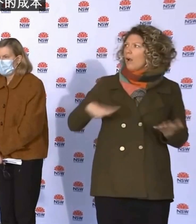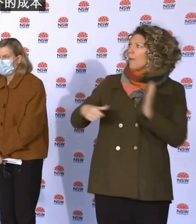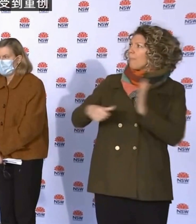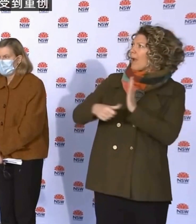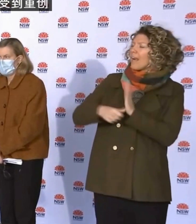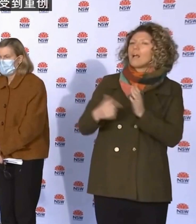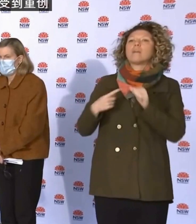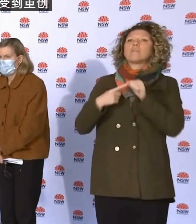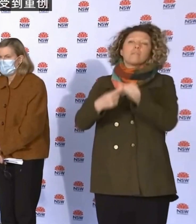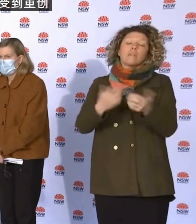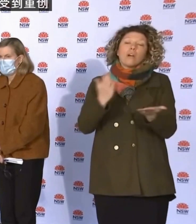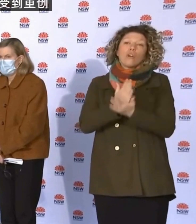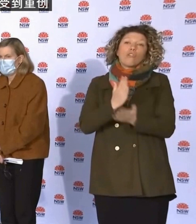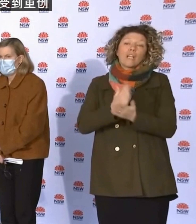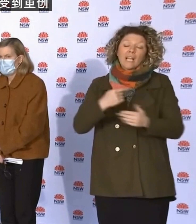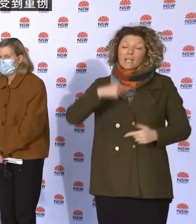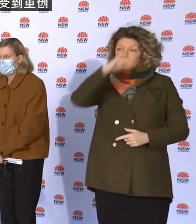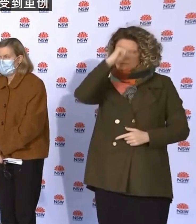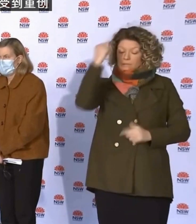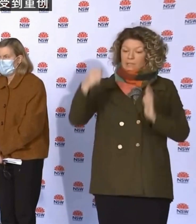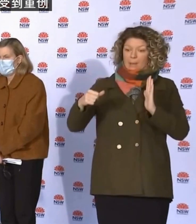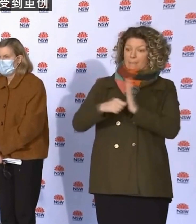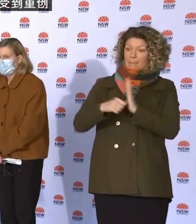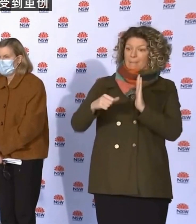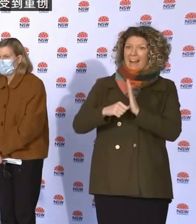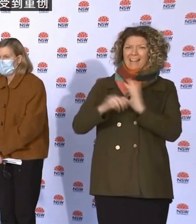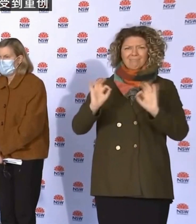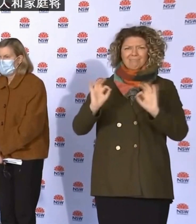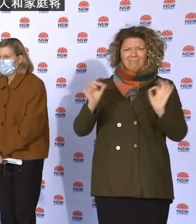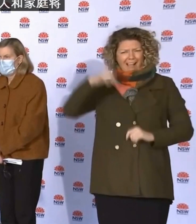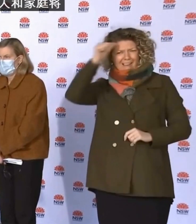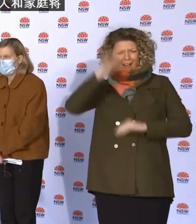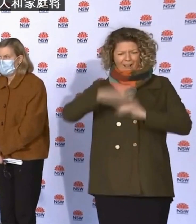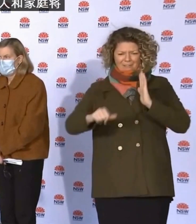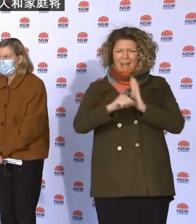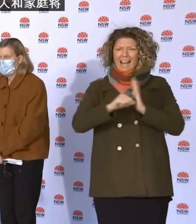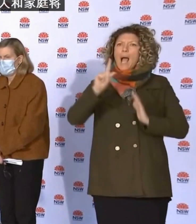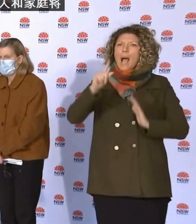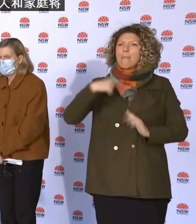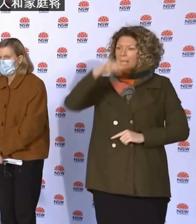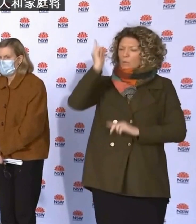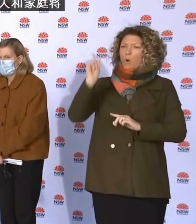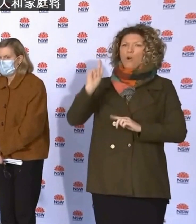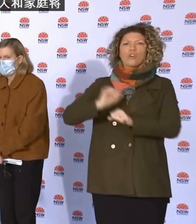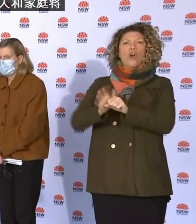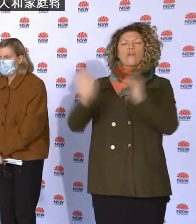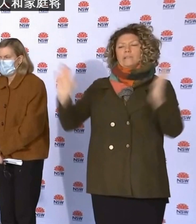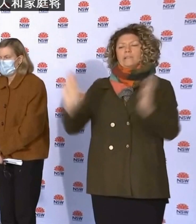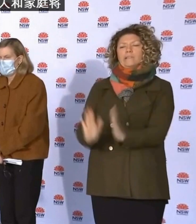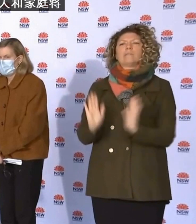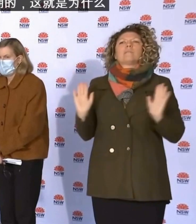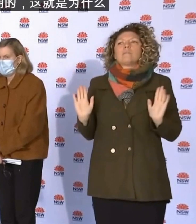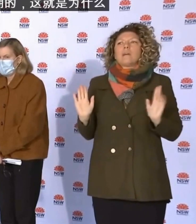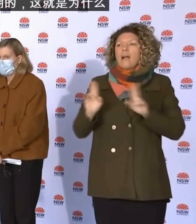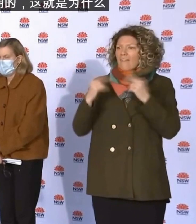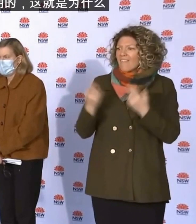of having this lockdown go for too long. Now, businesses will be hit hard the longer this lockdown goes on. Individuals and